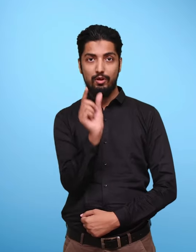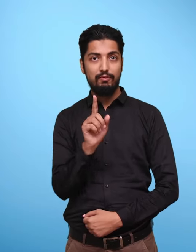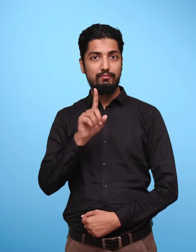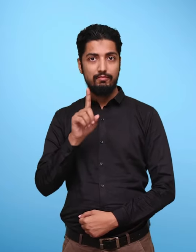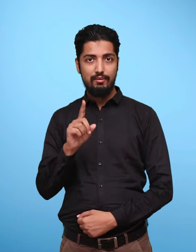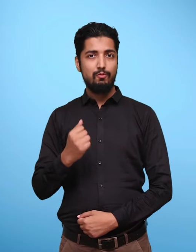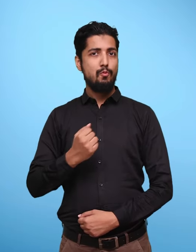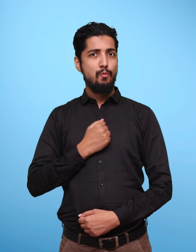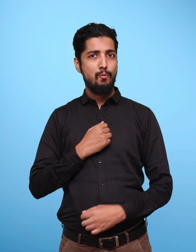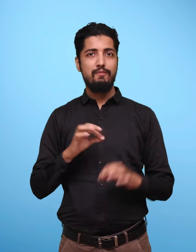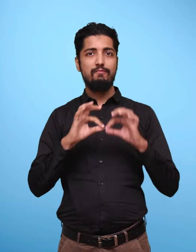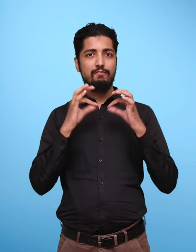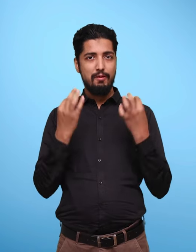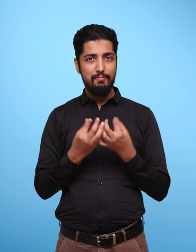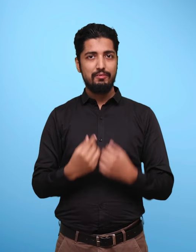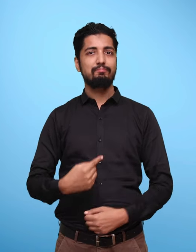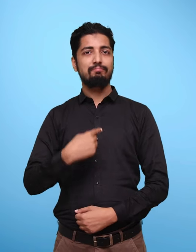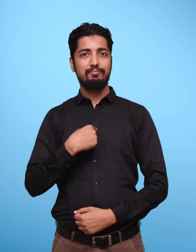Unit 1. My Family and Me.